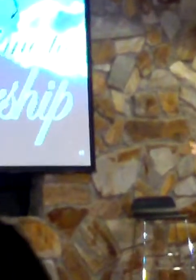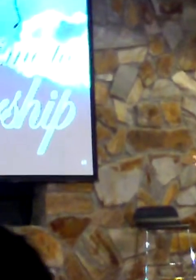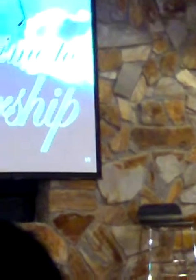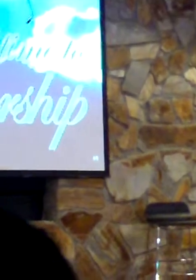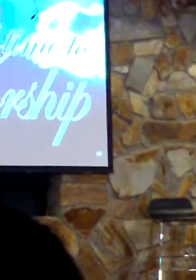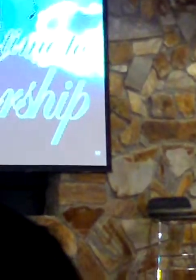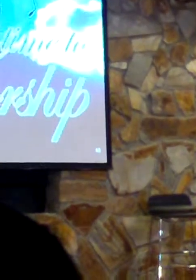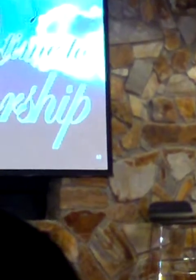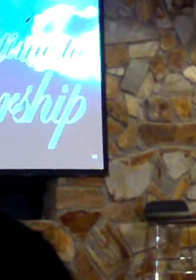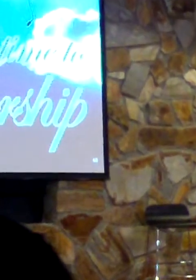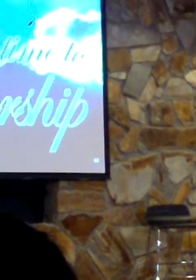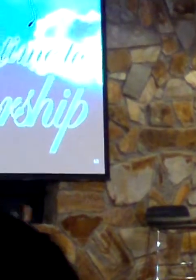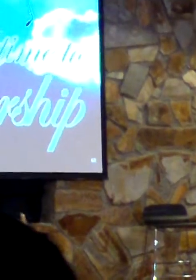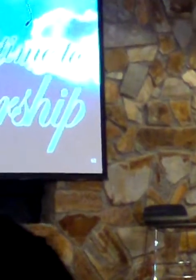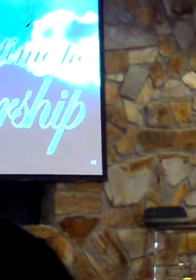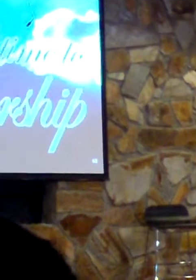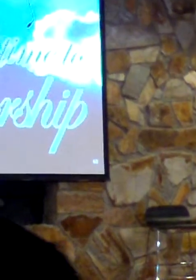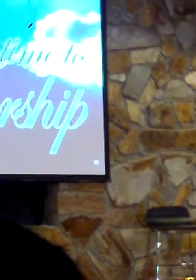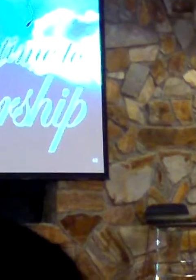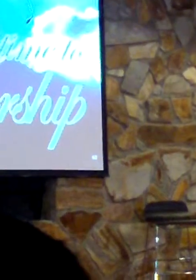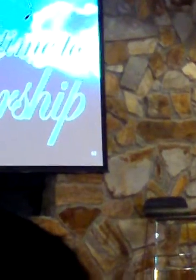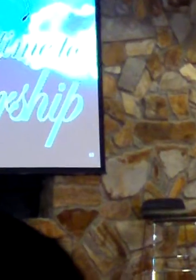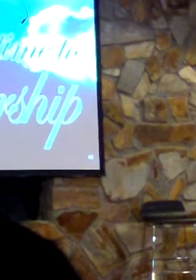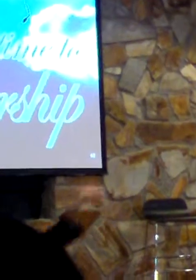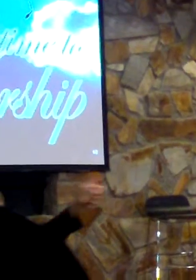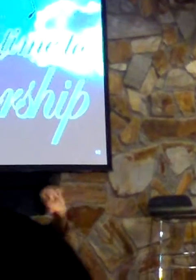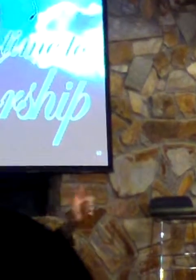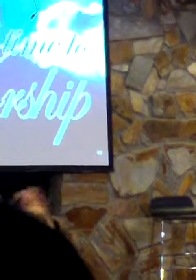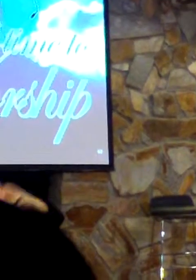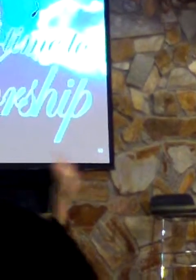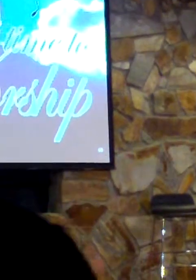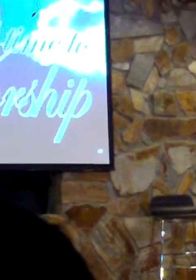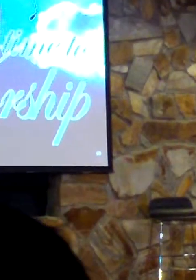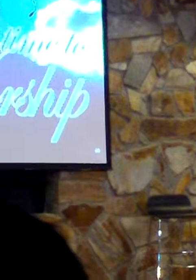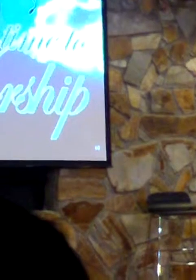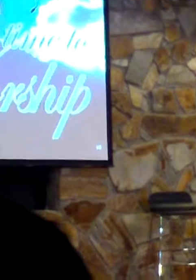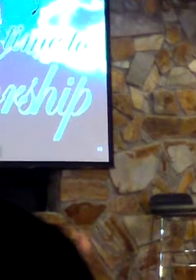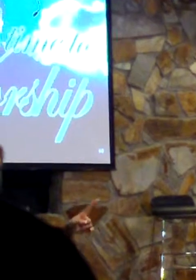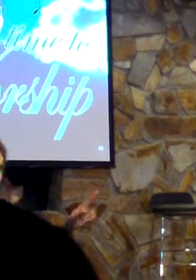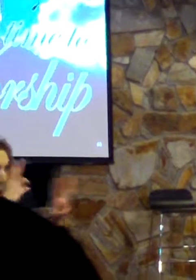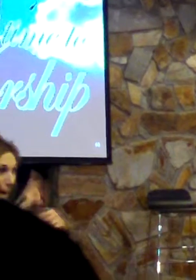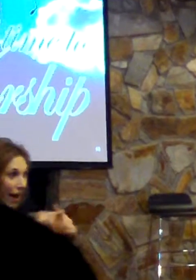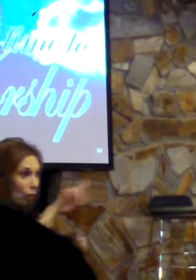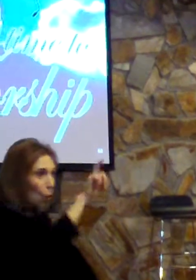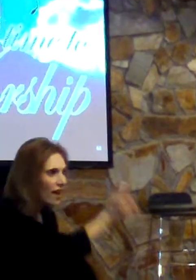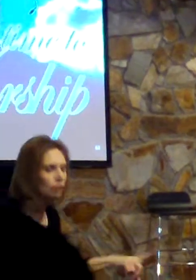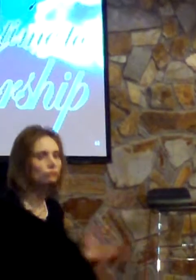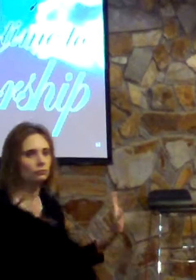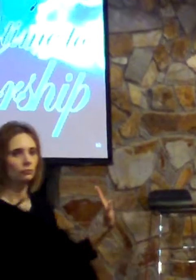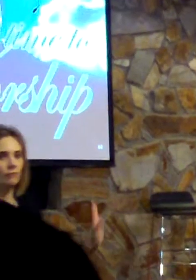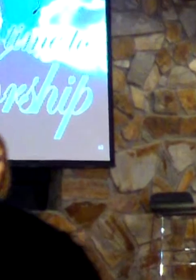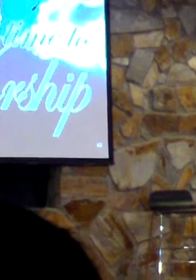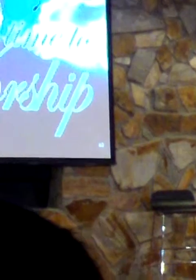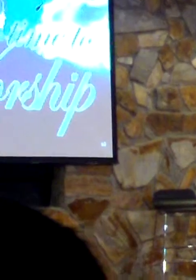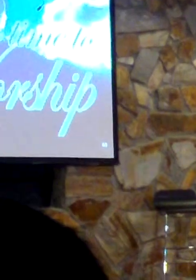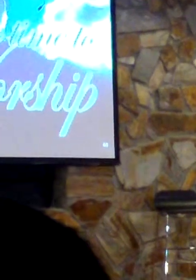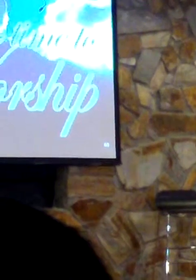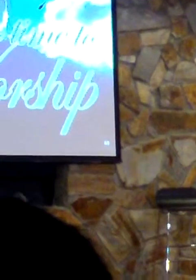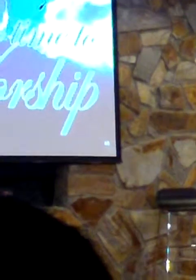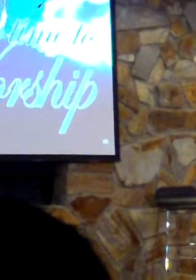Self-existing one. You don't have to worry about the question because I am who I am.